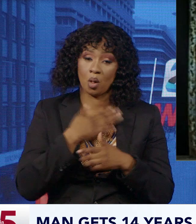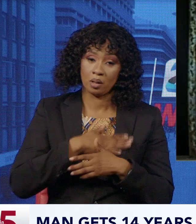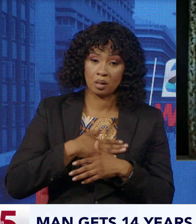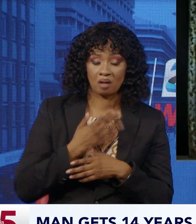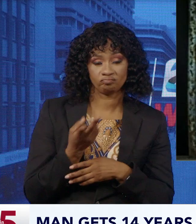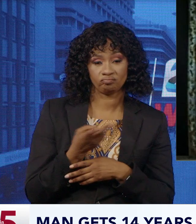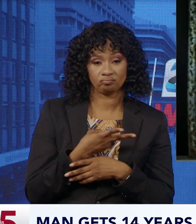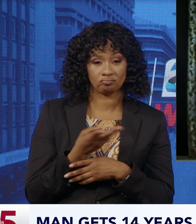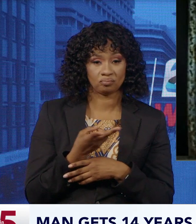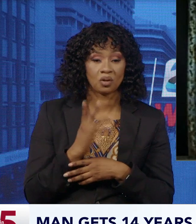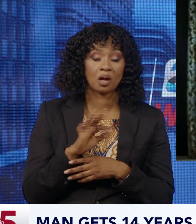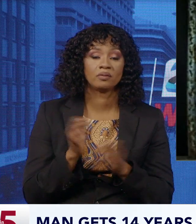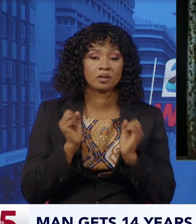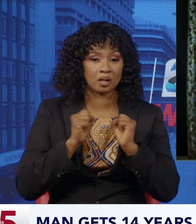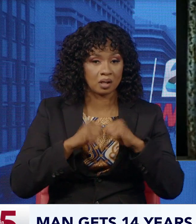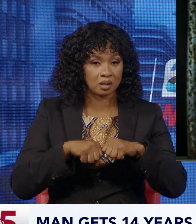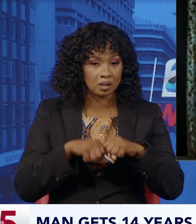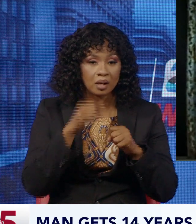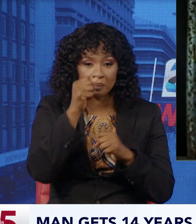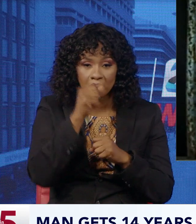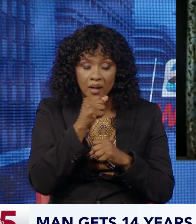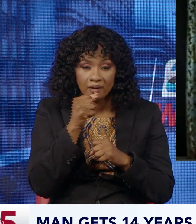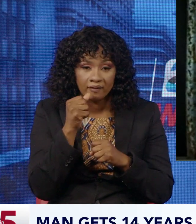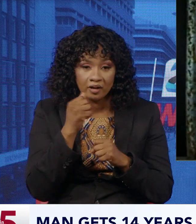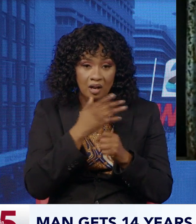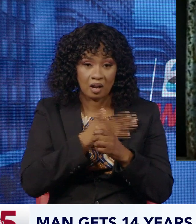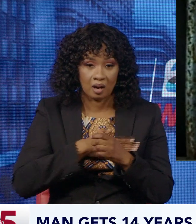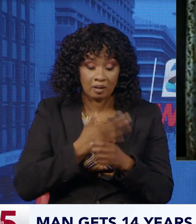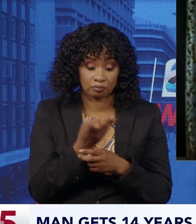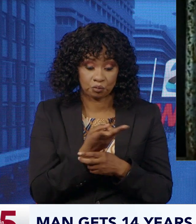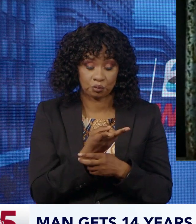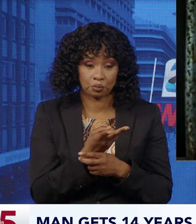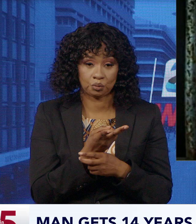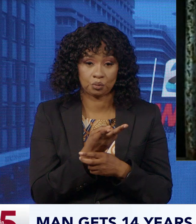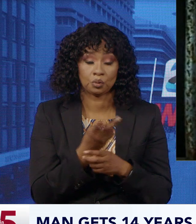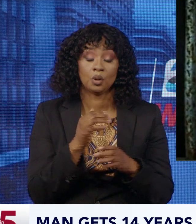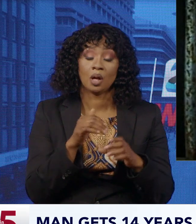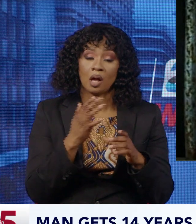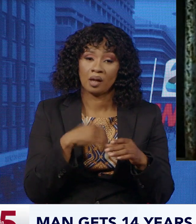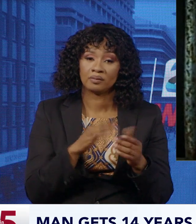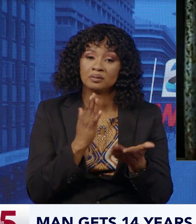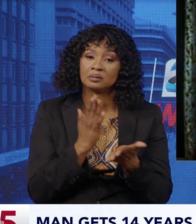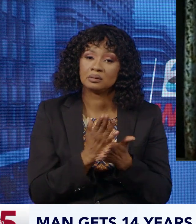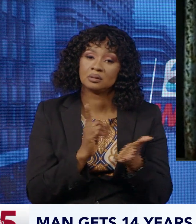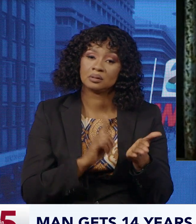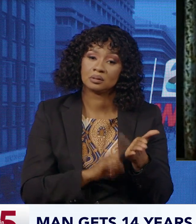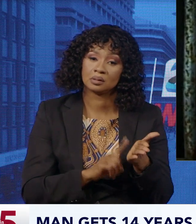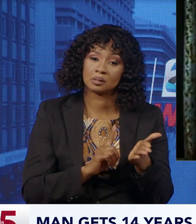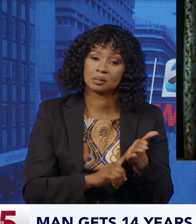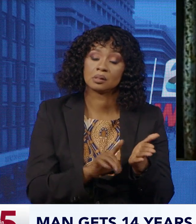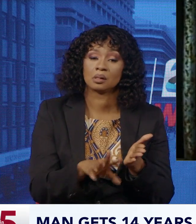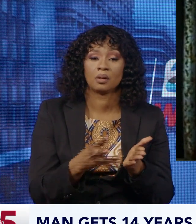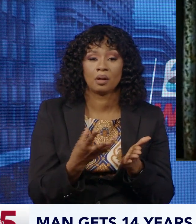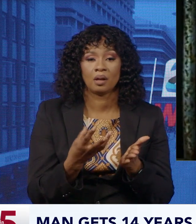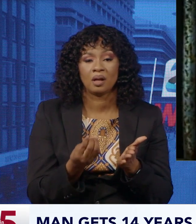to her, and they both agreed to keep their affair secret. The two indulged in sexual relations